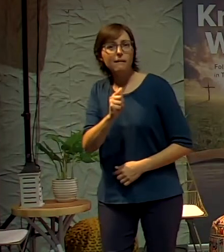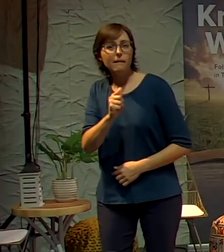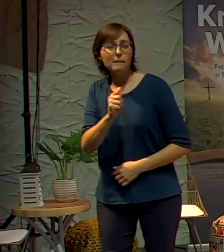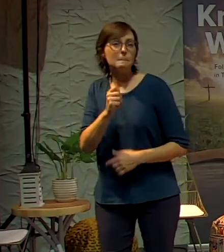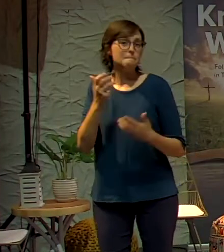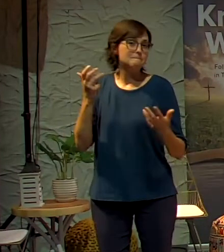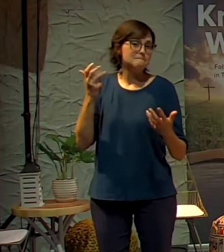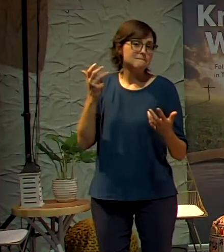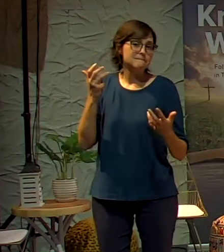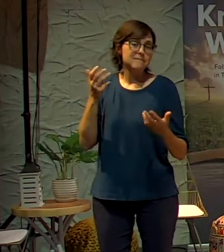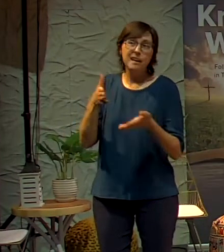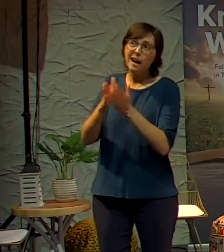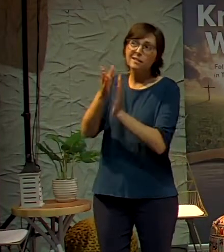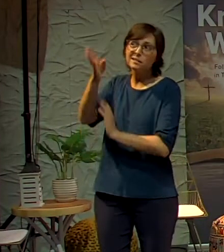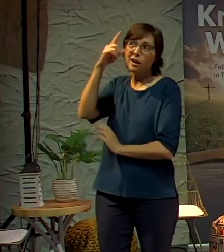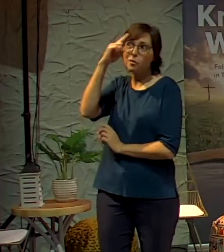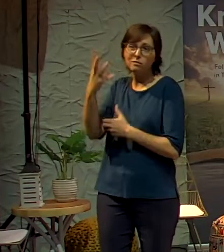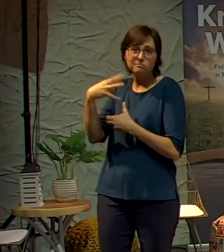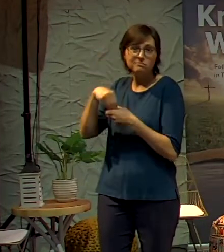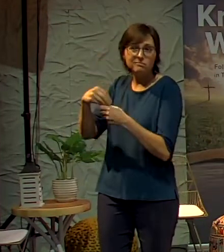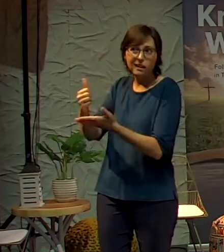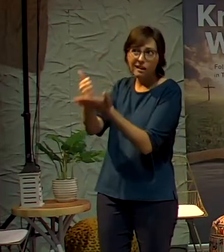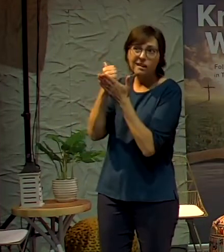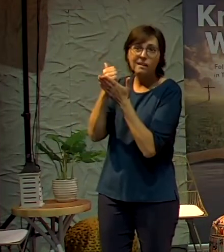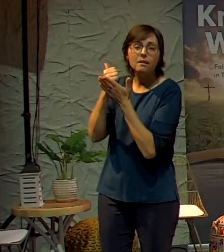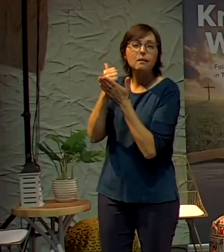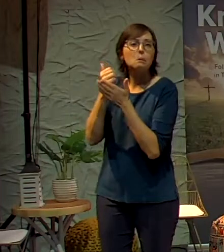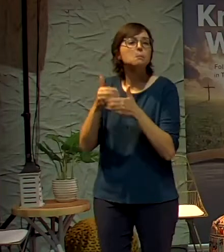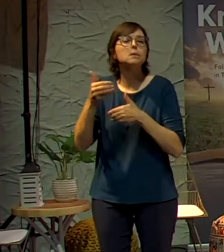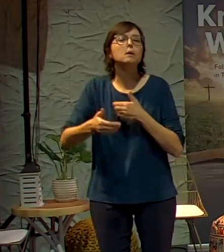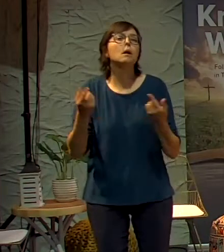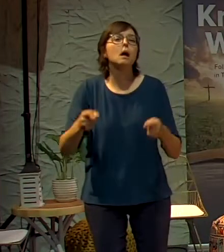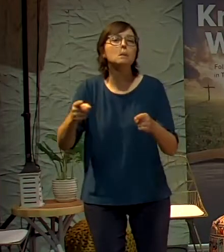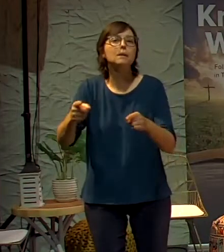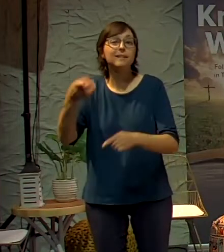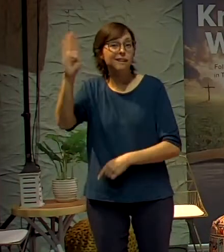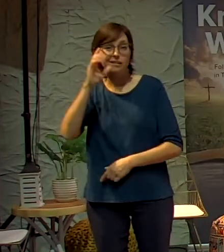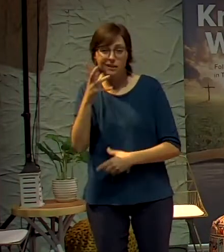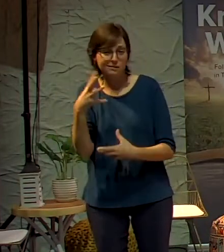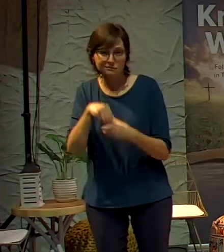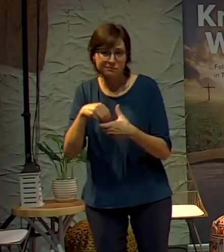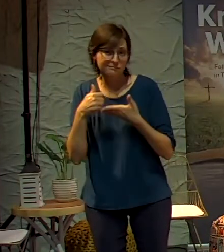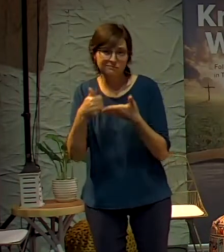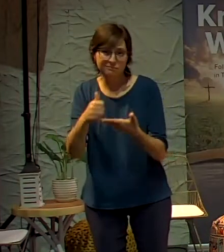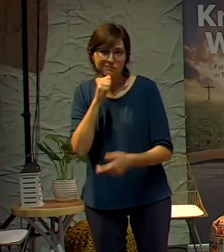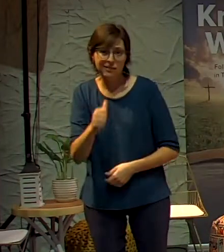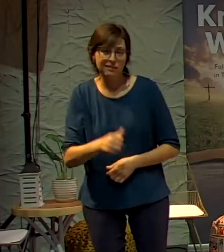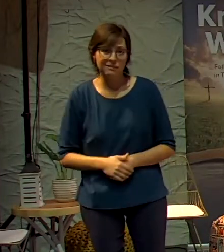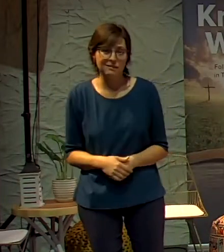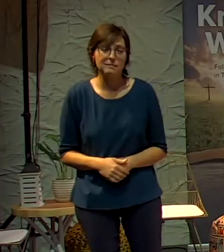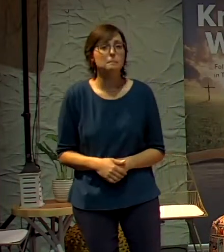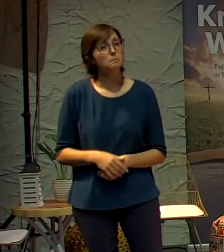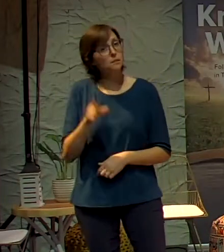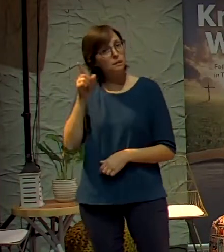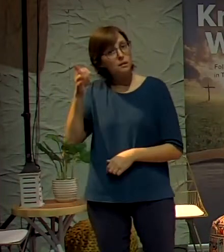and you don't ask God for his intervention, what happens next is that he does not intervene. And because he